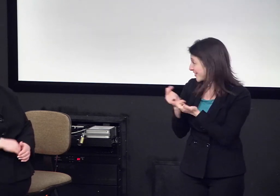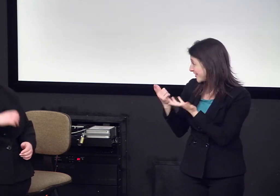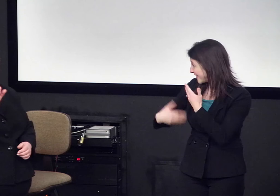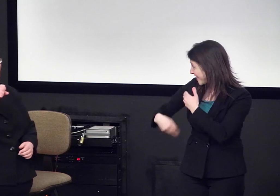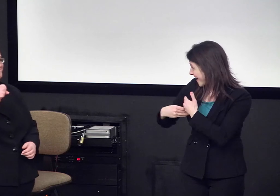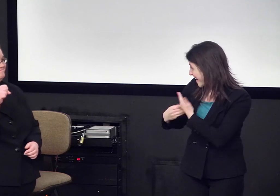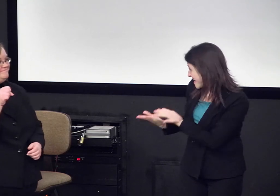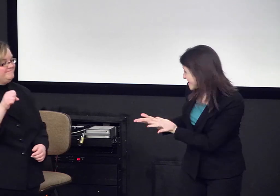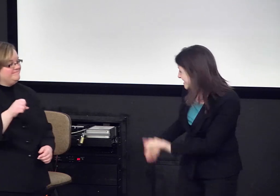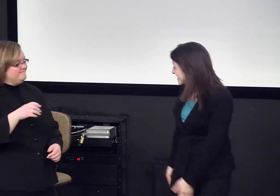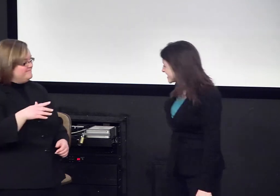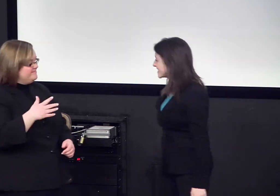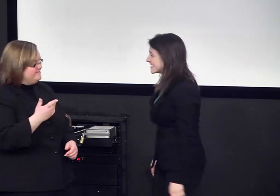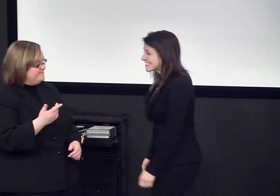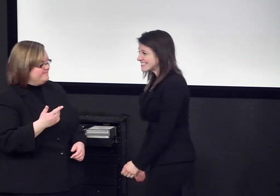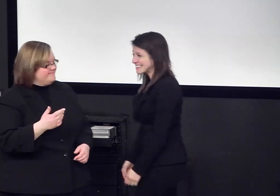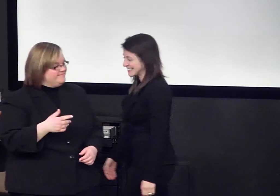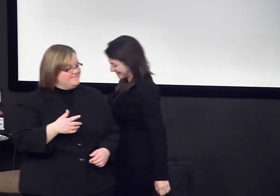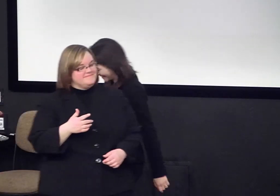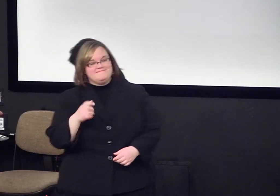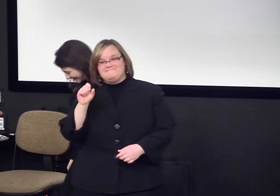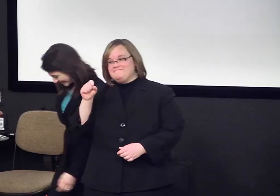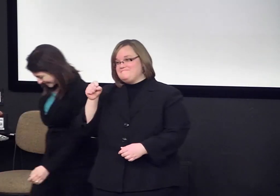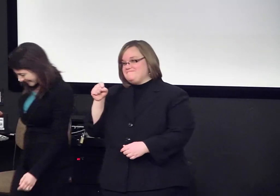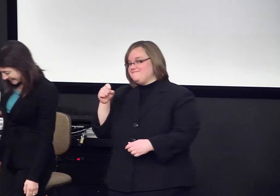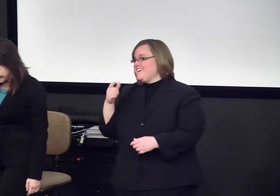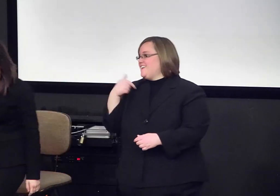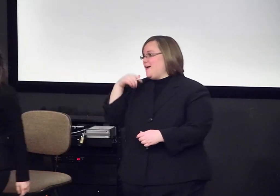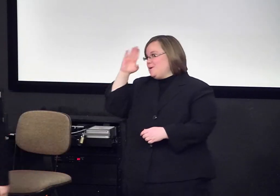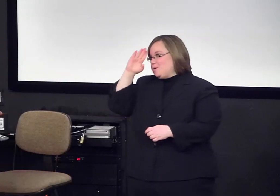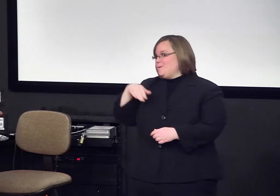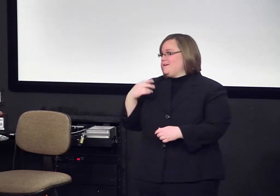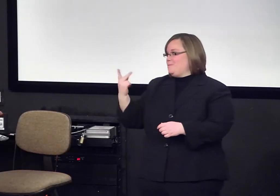this opportunity to present together. And Annie, I don't know if you have anything to add to that.